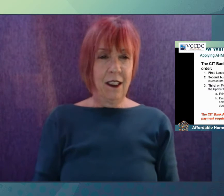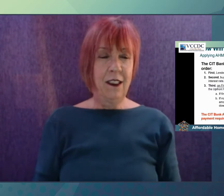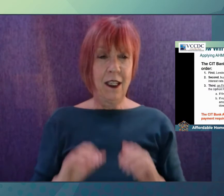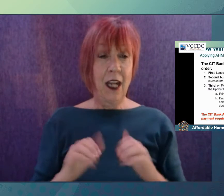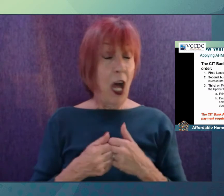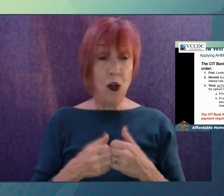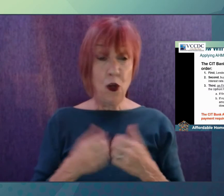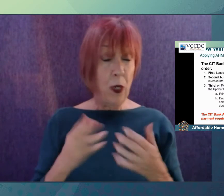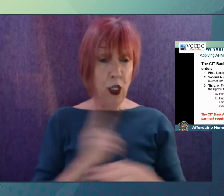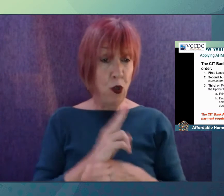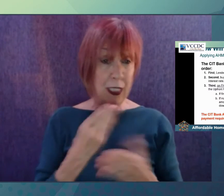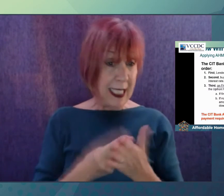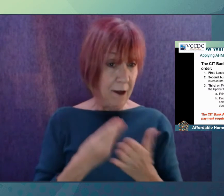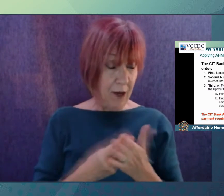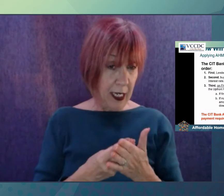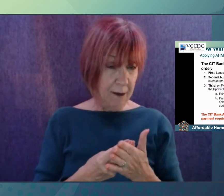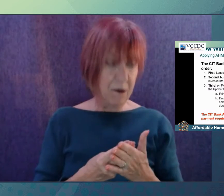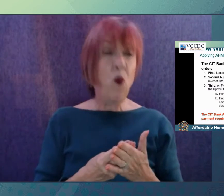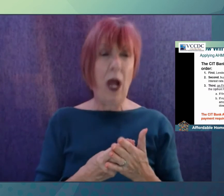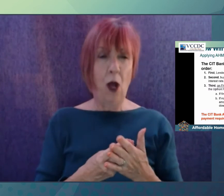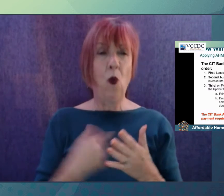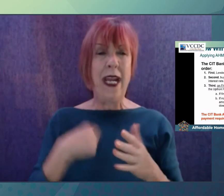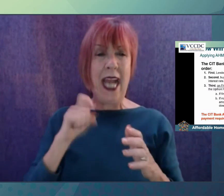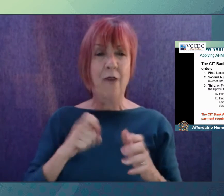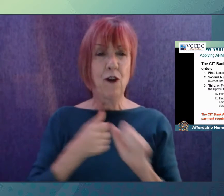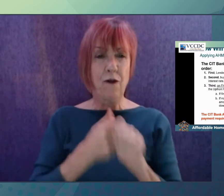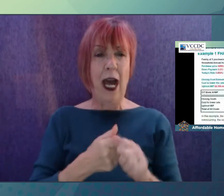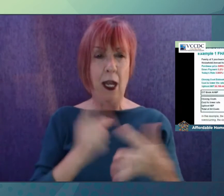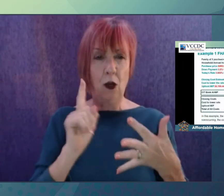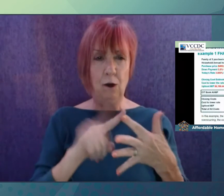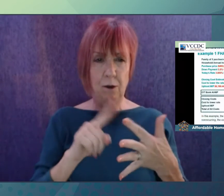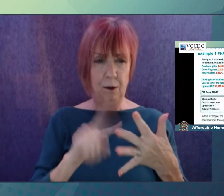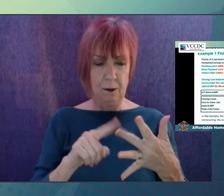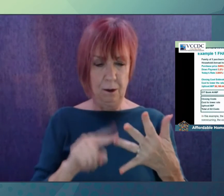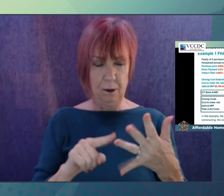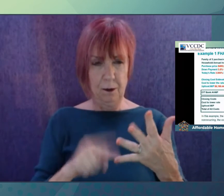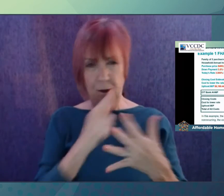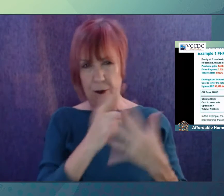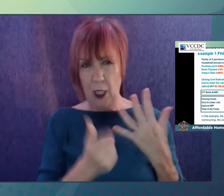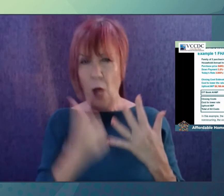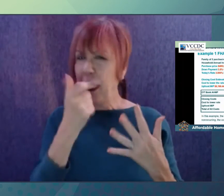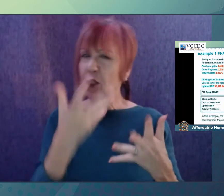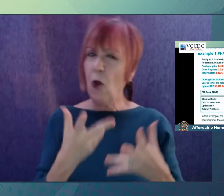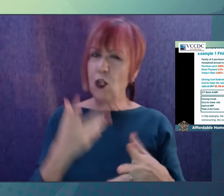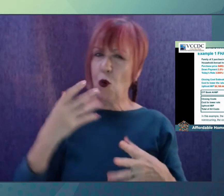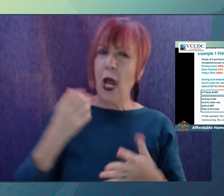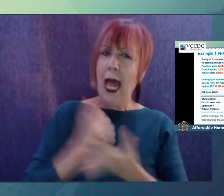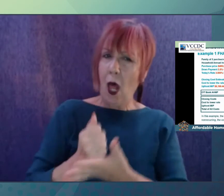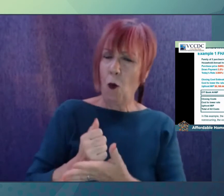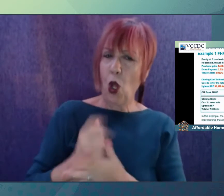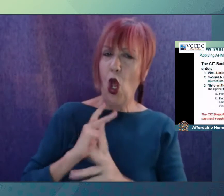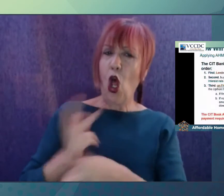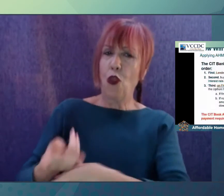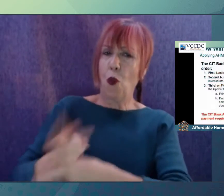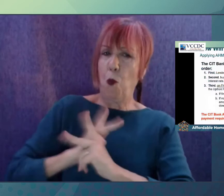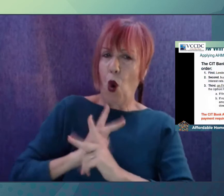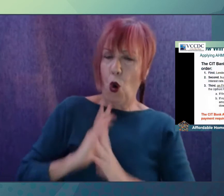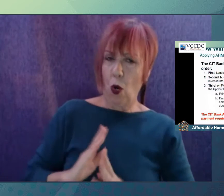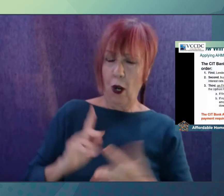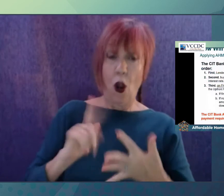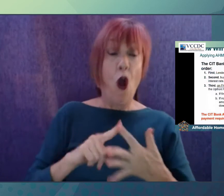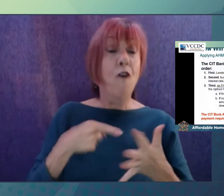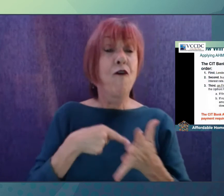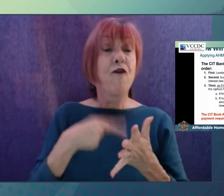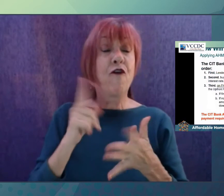these funds? We do it in a particular order so that way we benefit the borrower as best as we can. First, what we do is we pay for lender